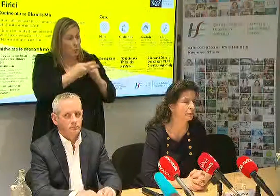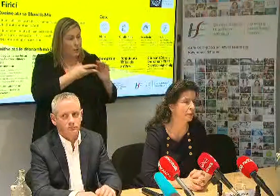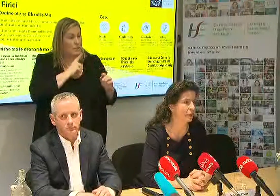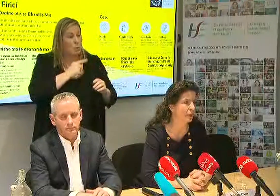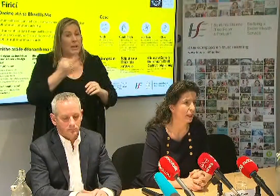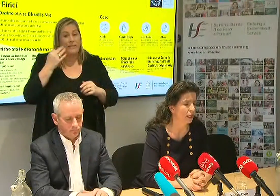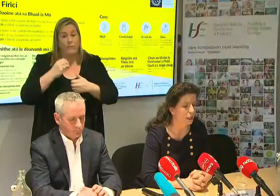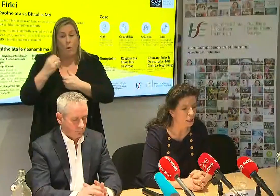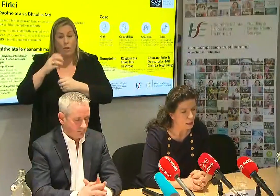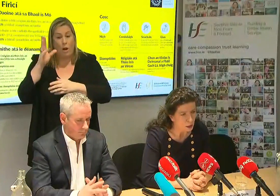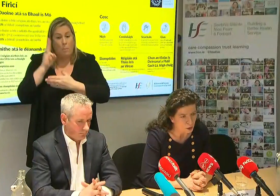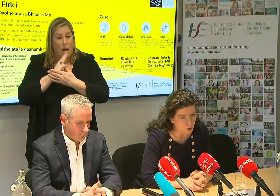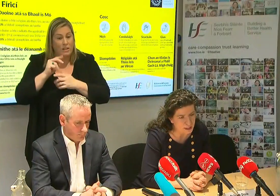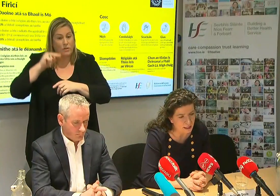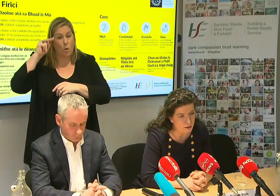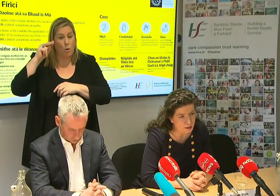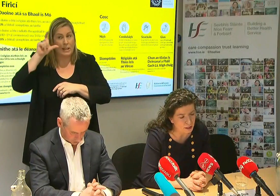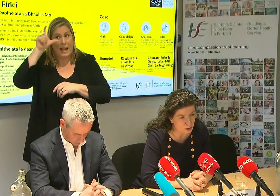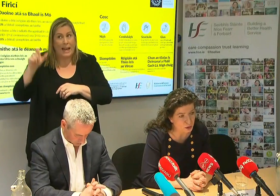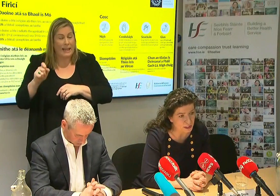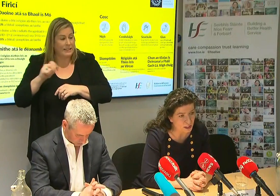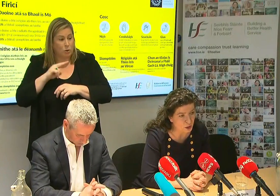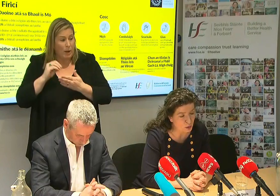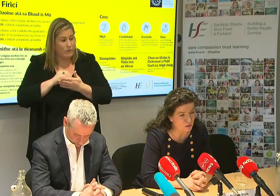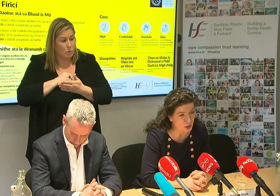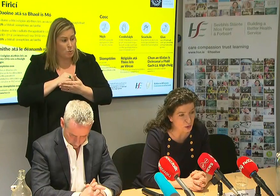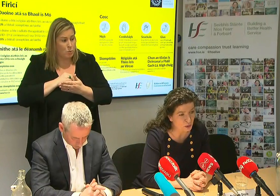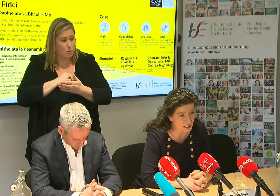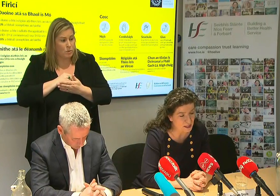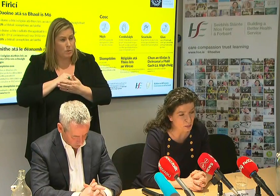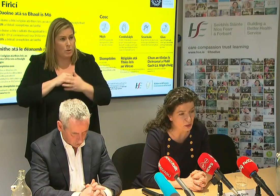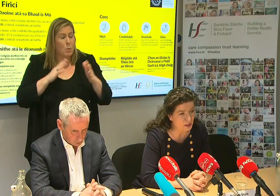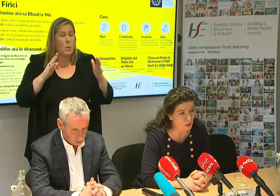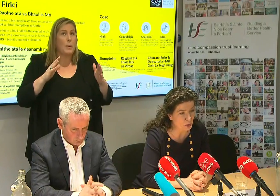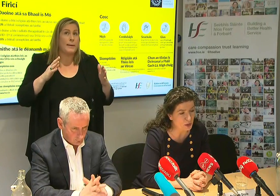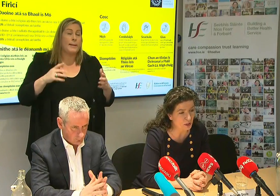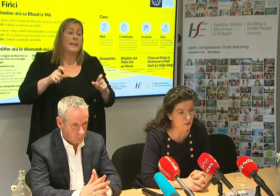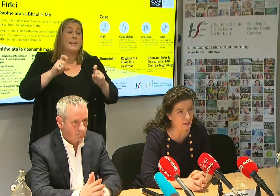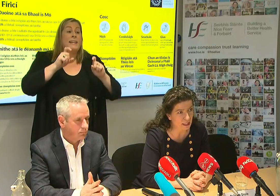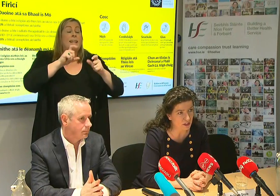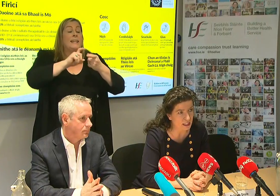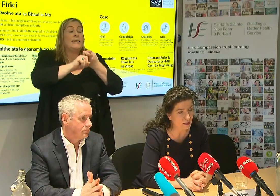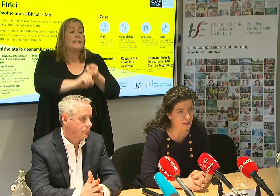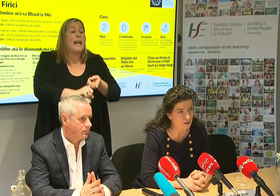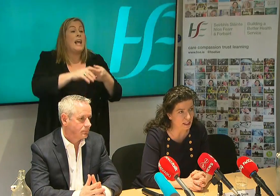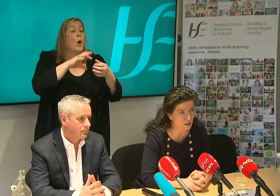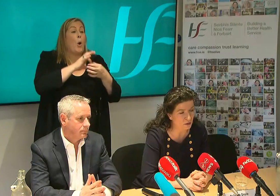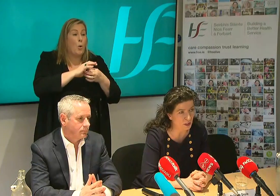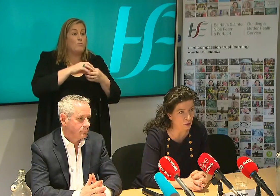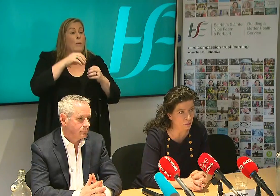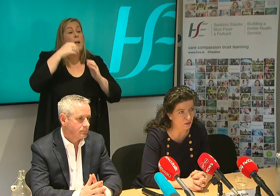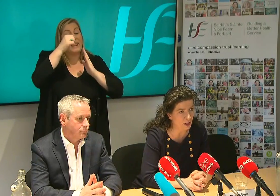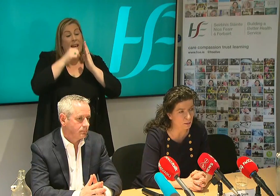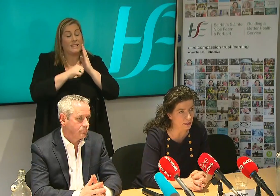not a requirement. No, there's they do stay at home for 2 weeks, but those who come from the 11 towns have